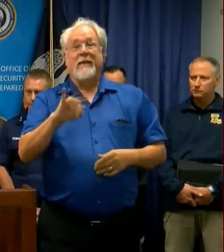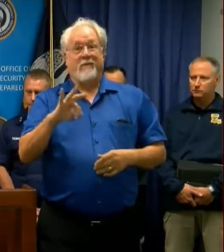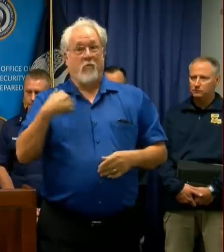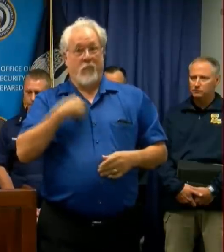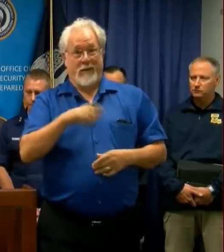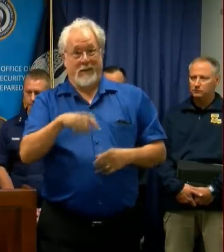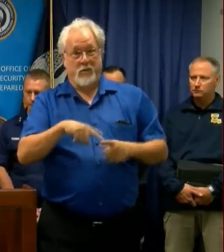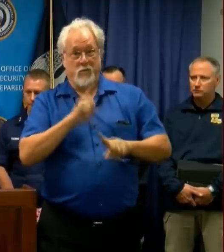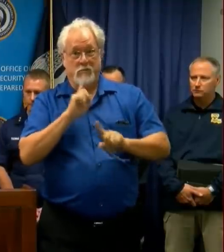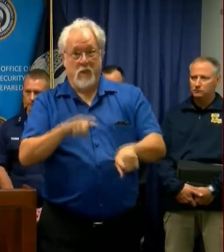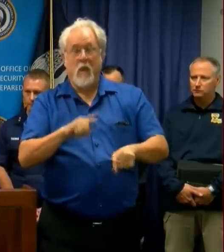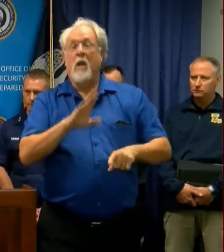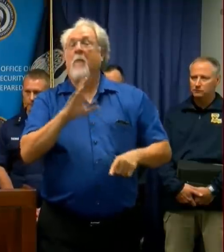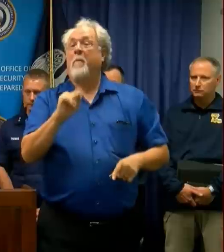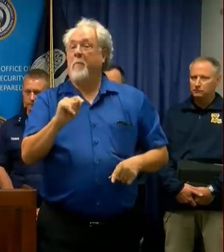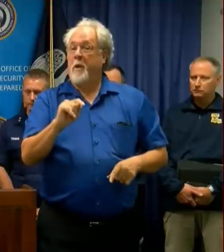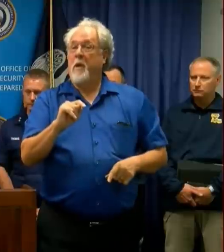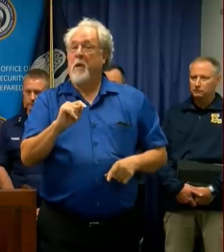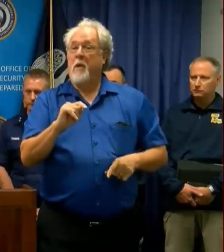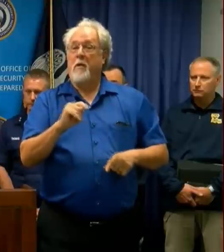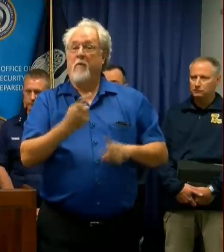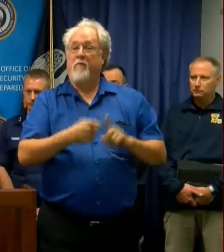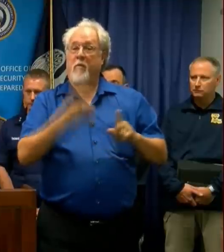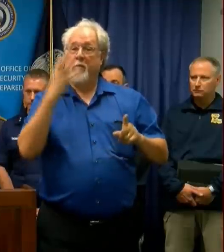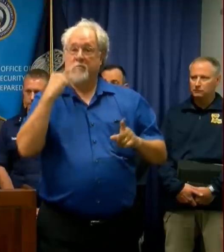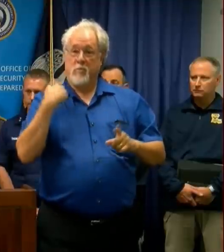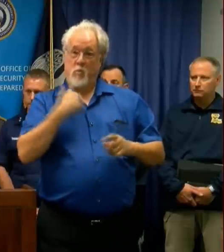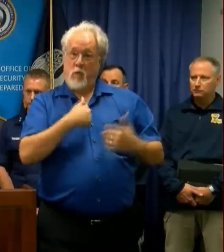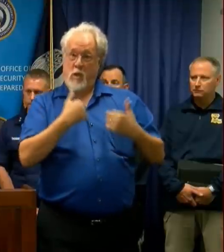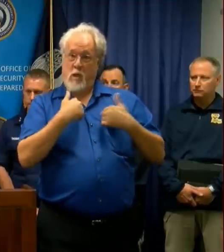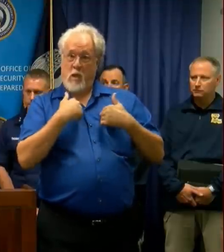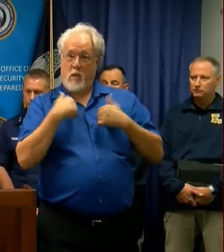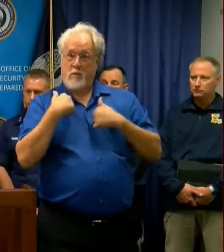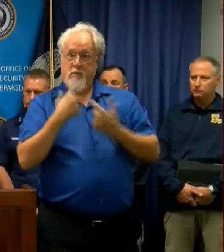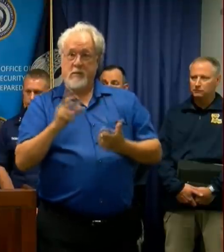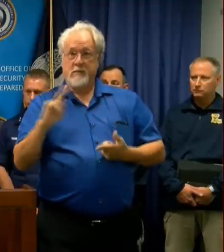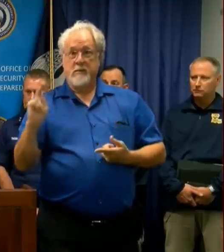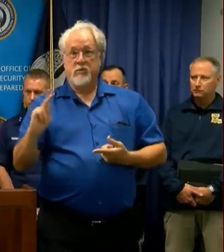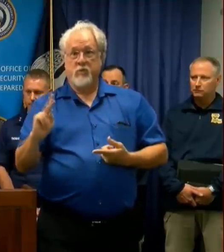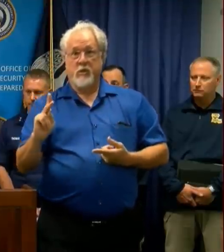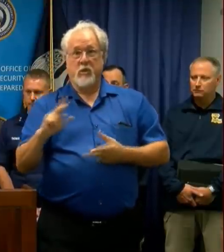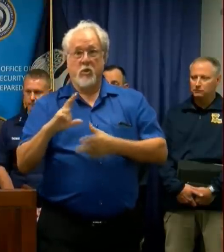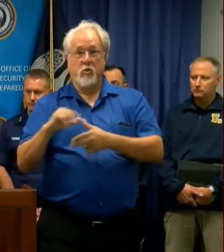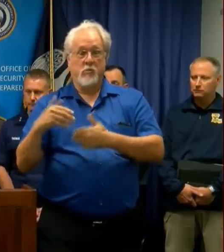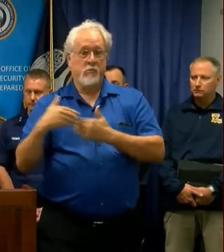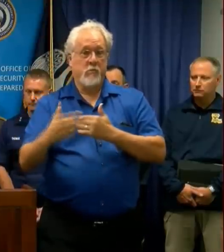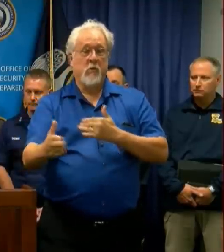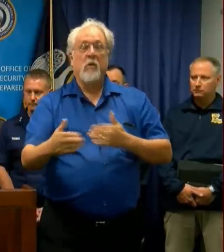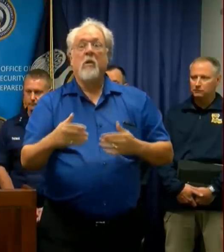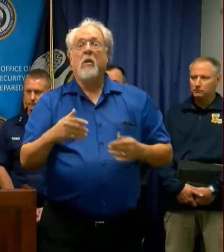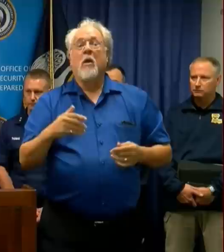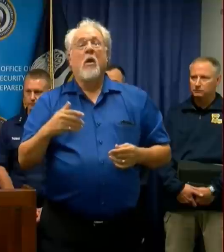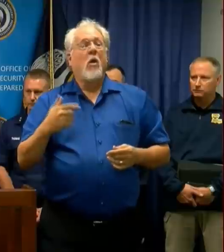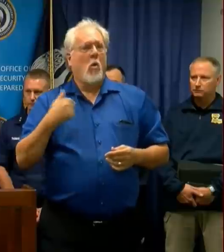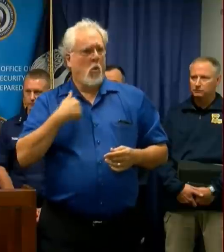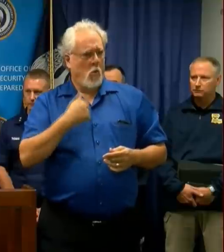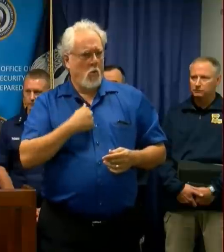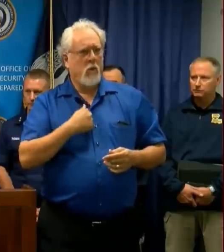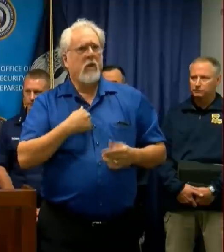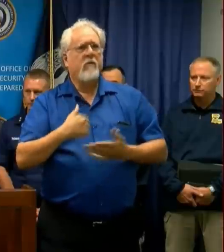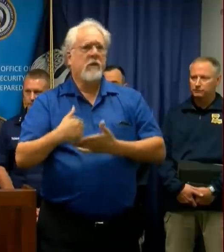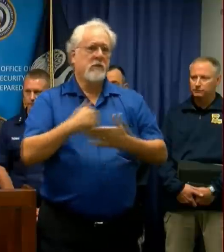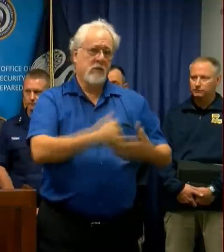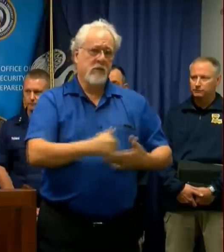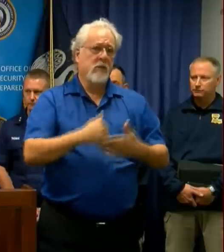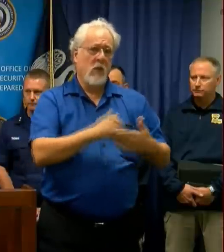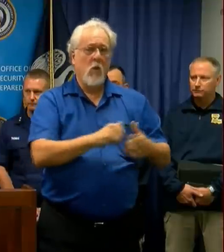to respond. But based on the experience that we've had since Katrina forward, we have been